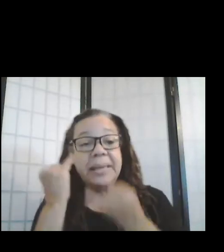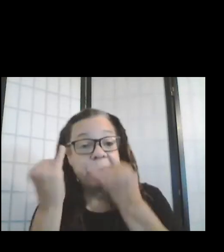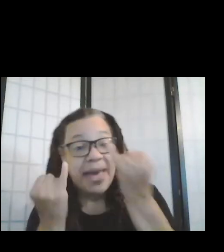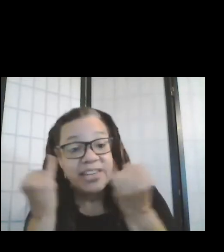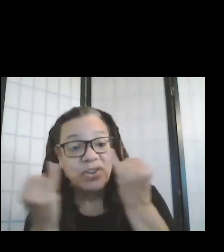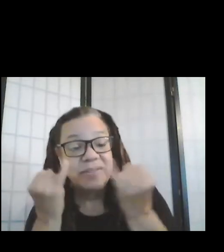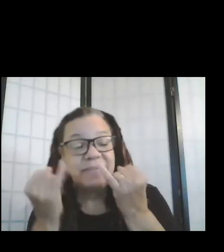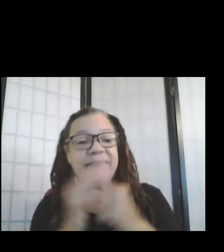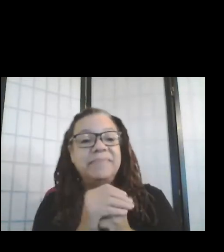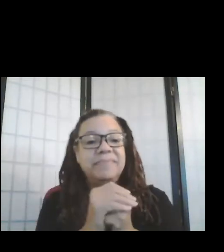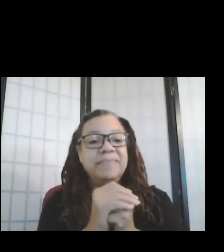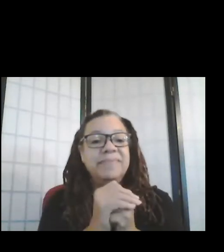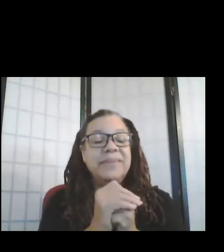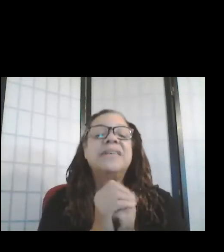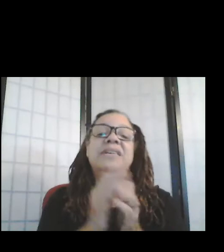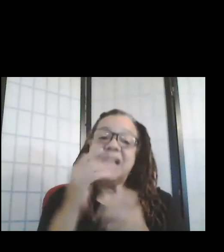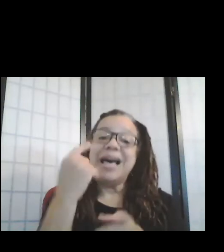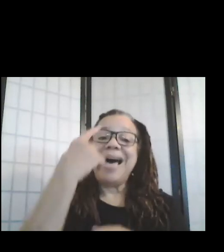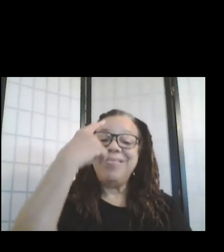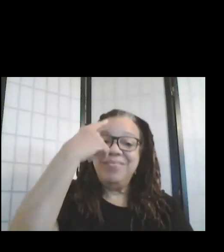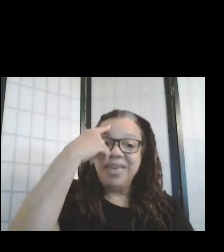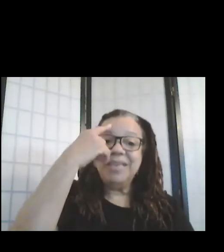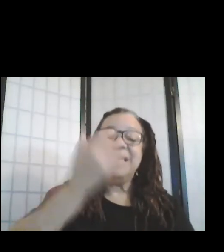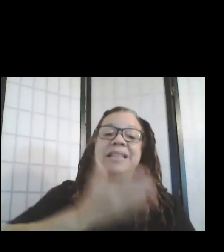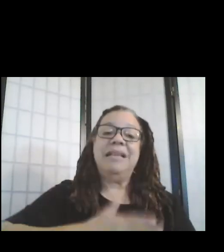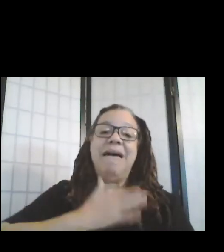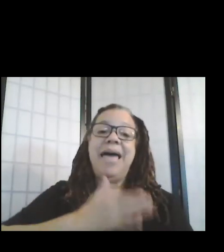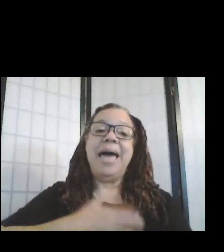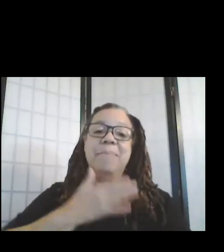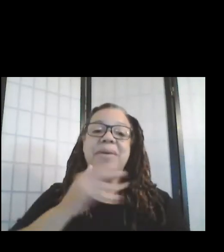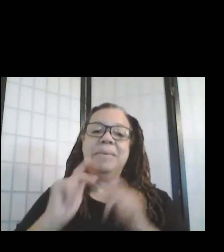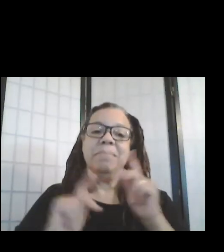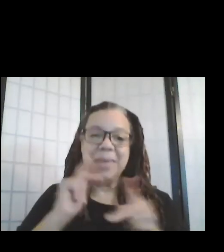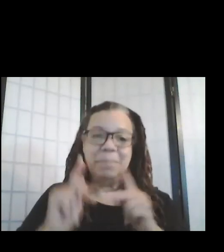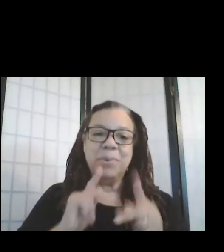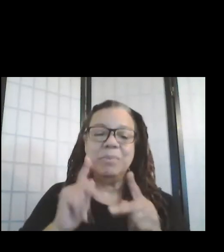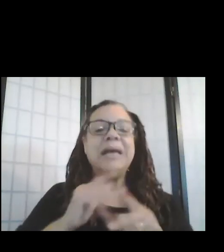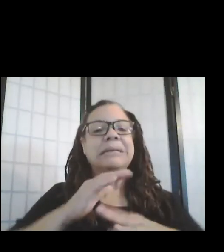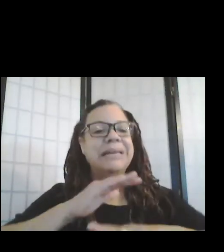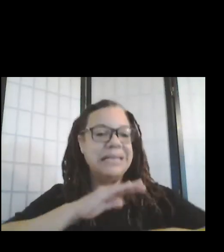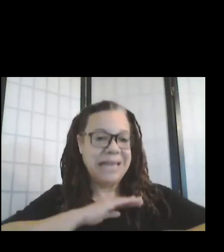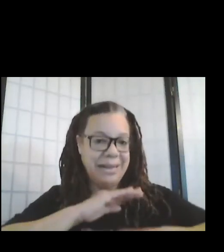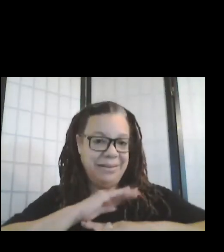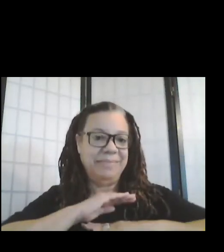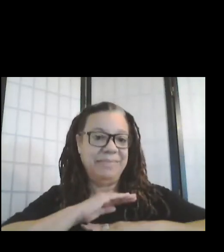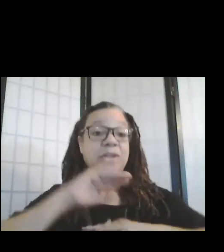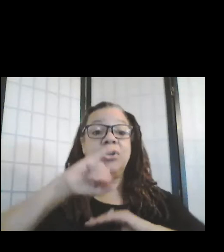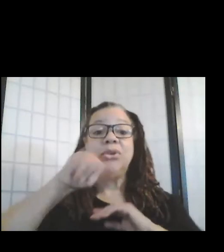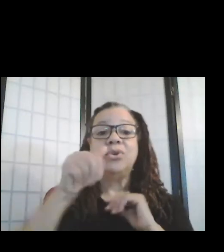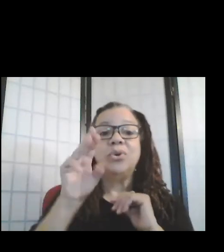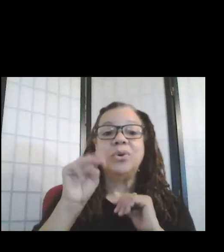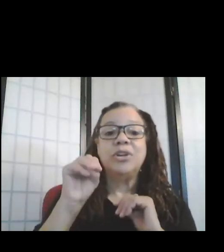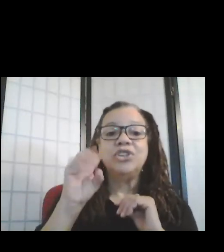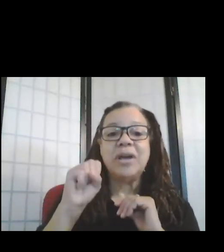that's something one reckons with. And I think a happy person, happiness and contentment grows. James Taylor's got that song